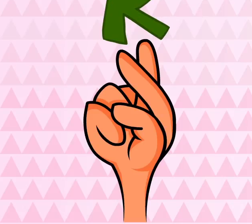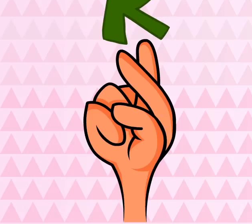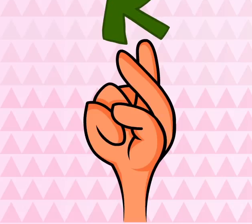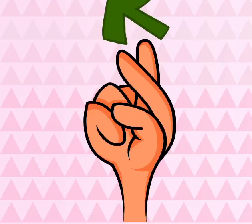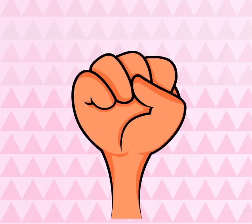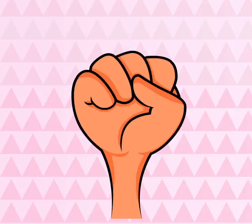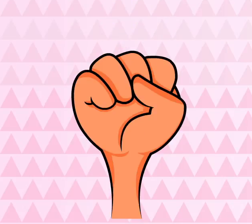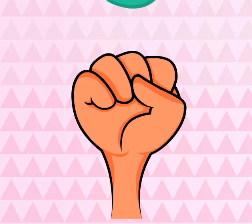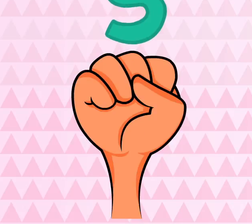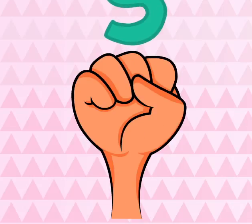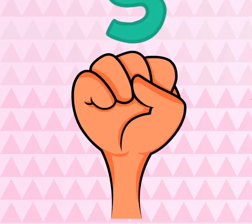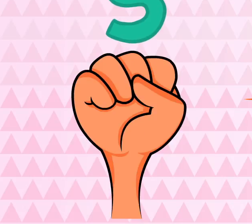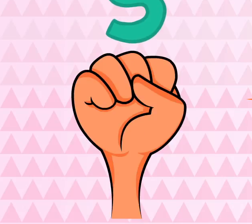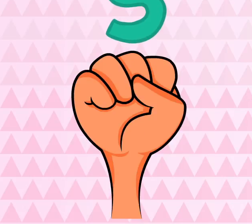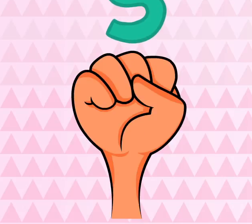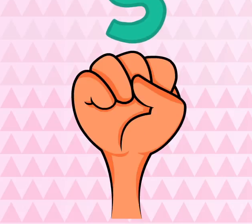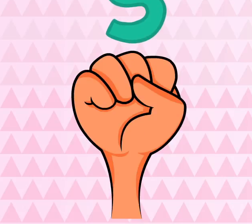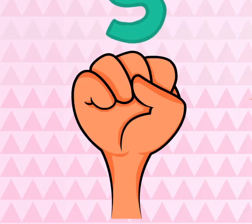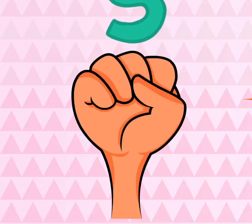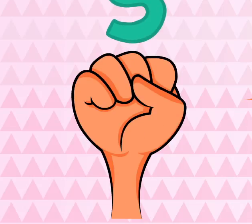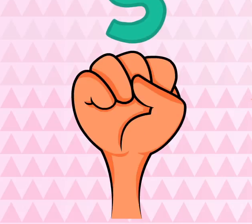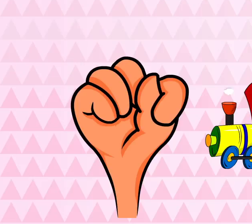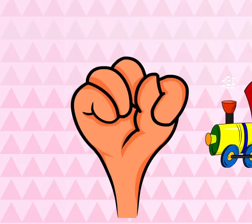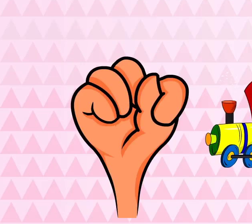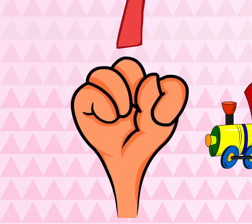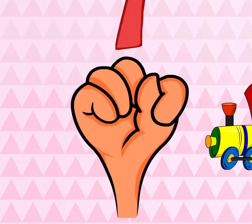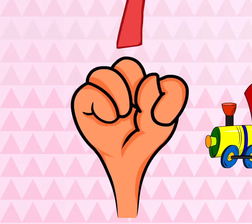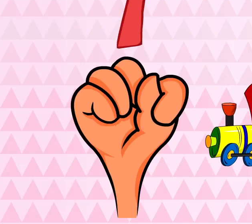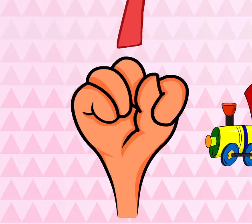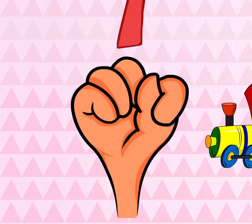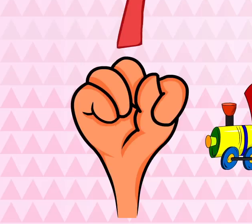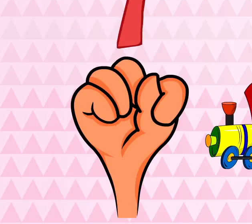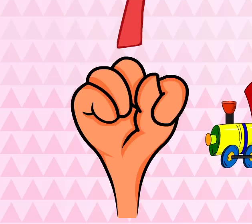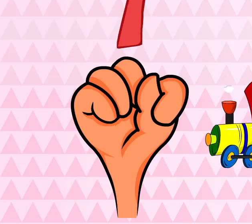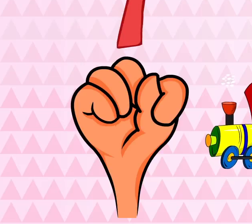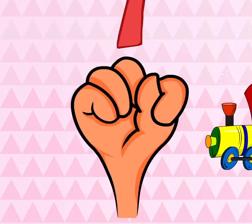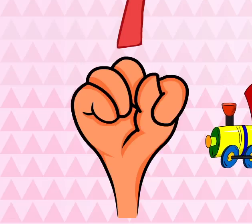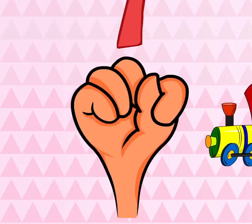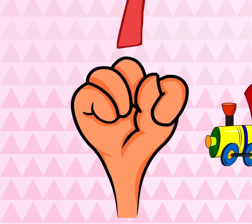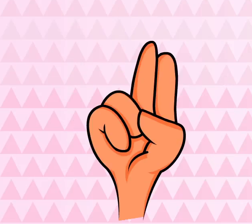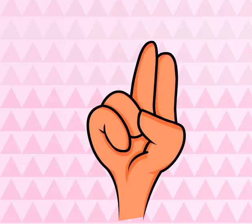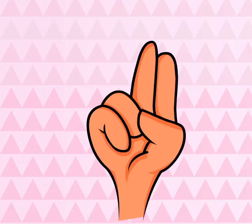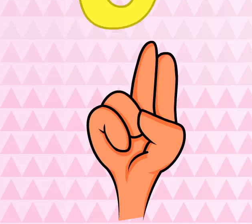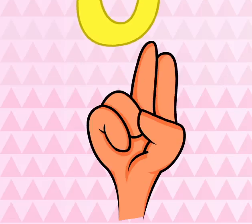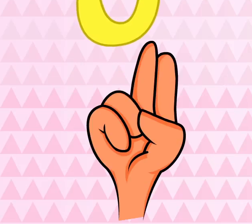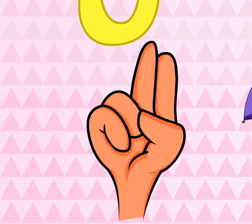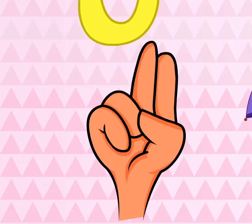S for Sun T for Train U for Umbrella